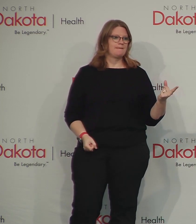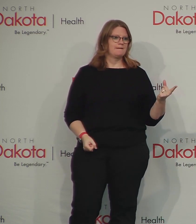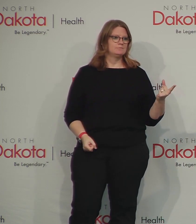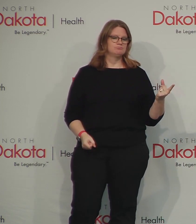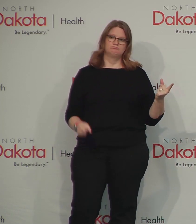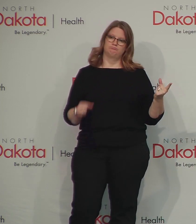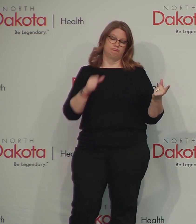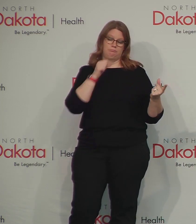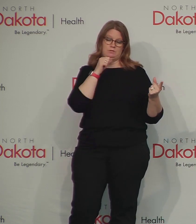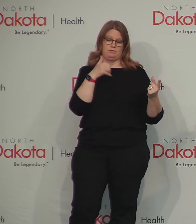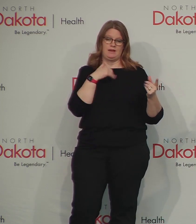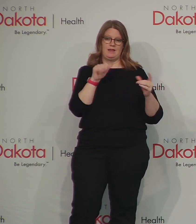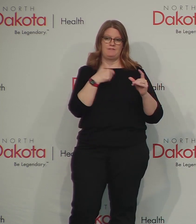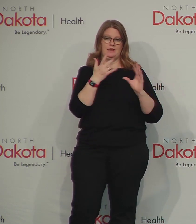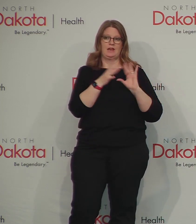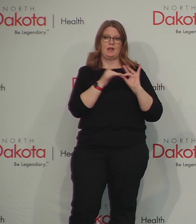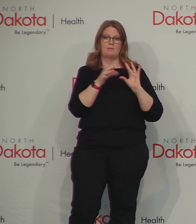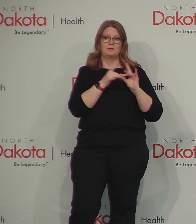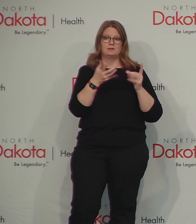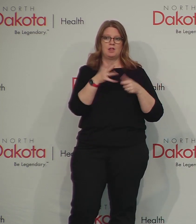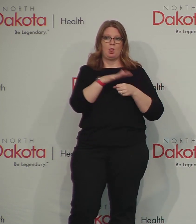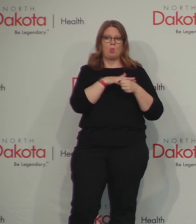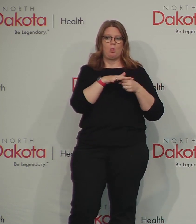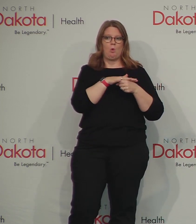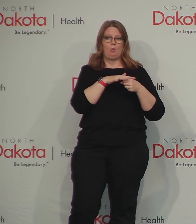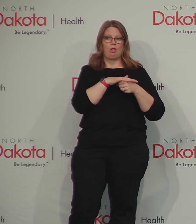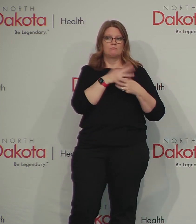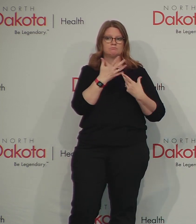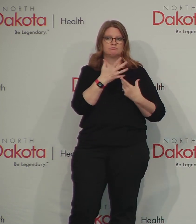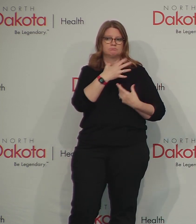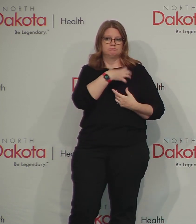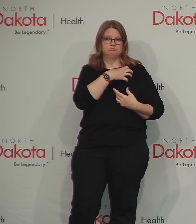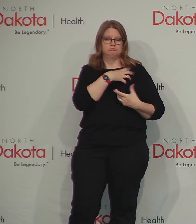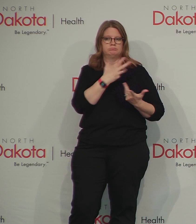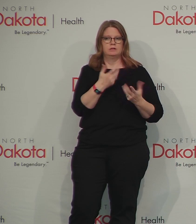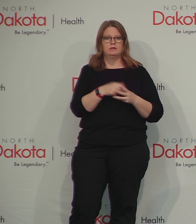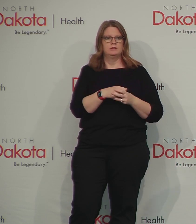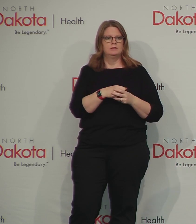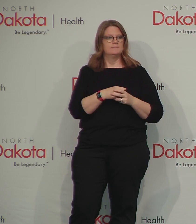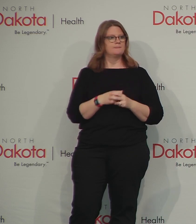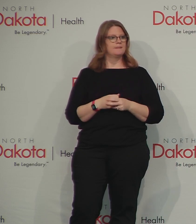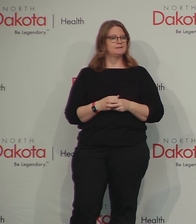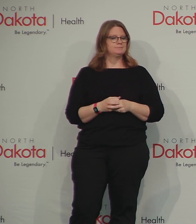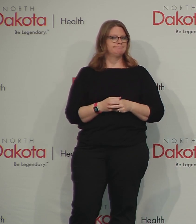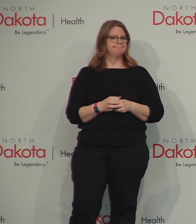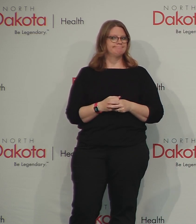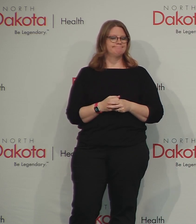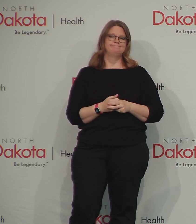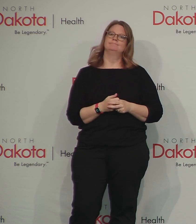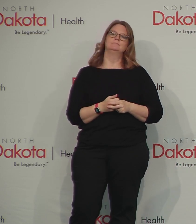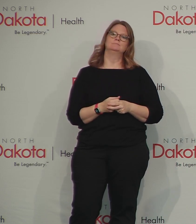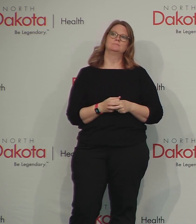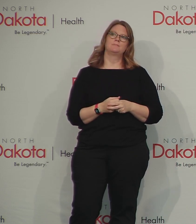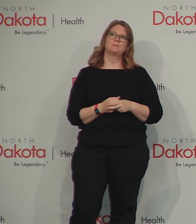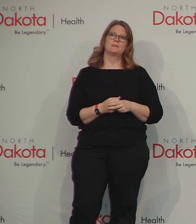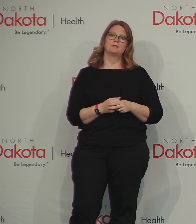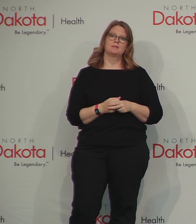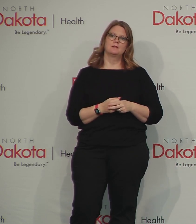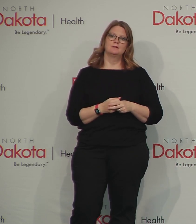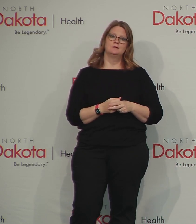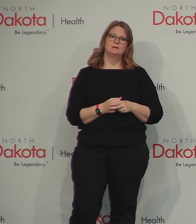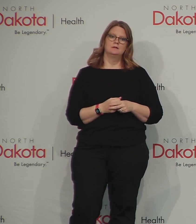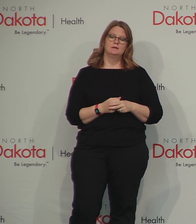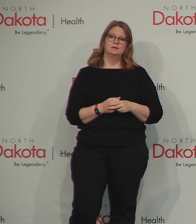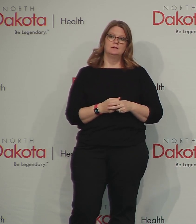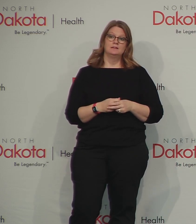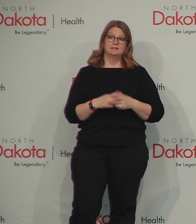Don't have any comment on that. I'll leave that to local officials. But I would say with the heading